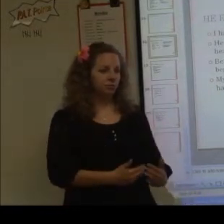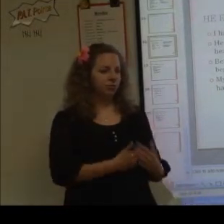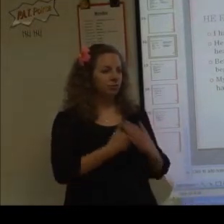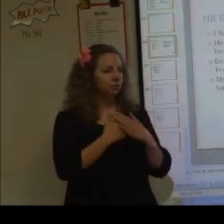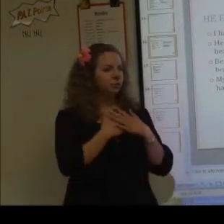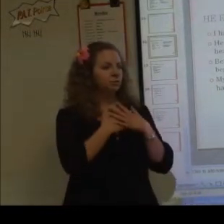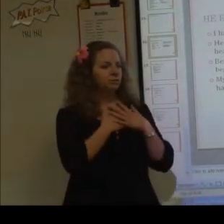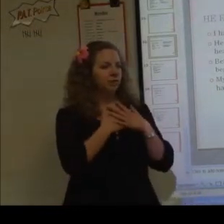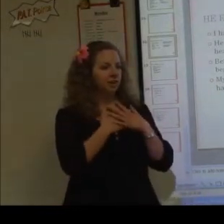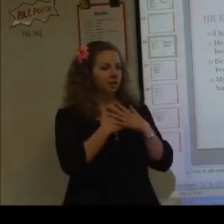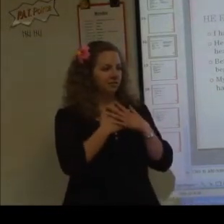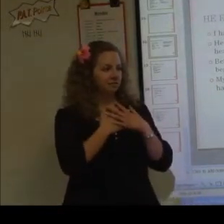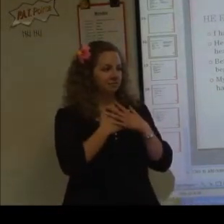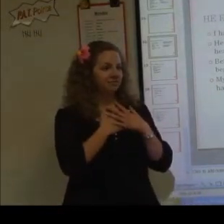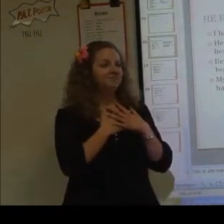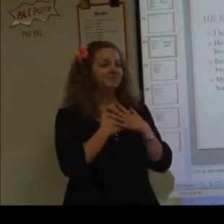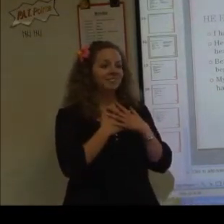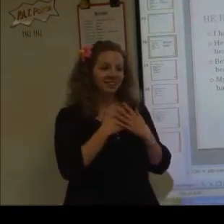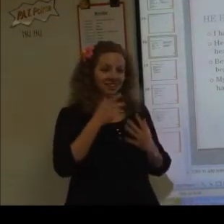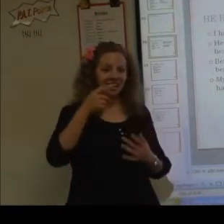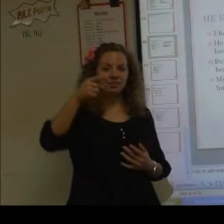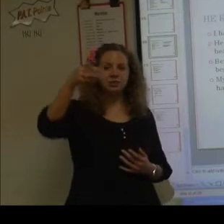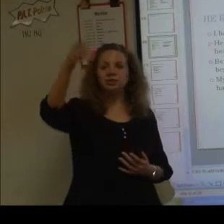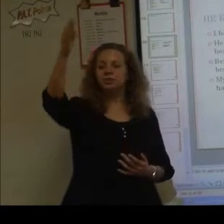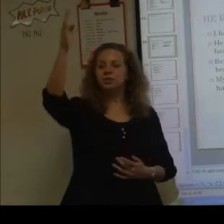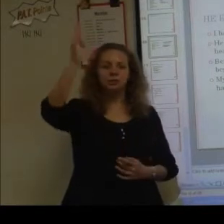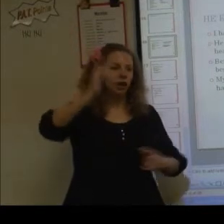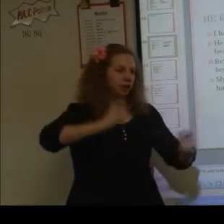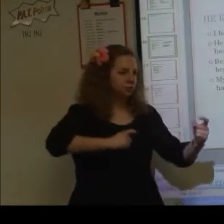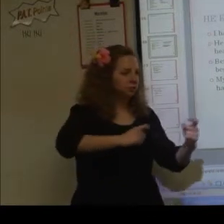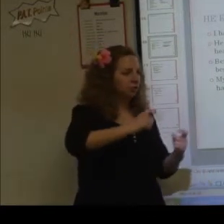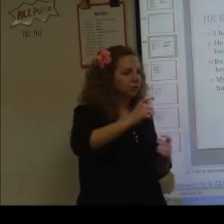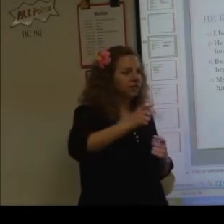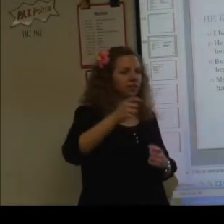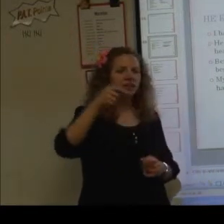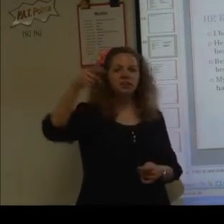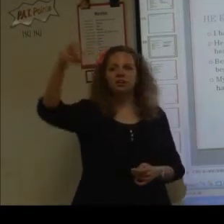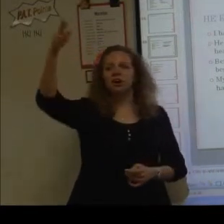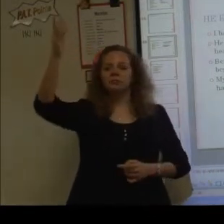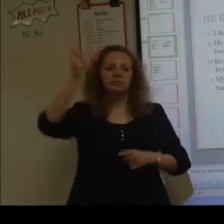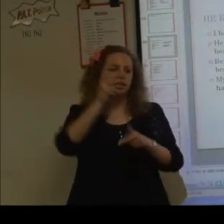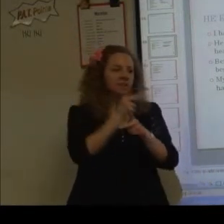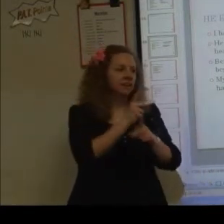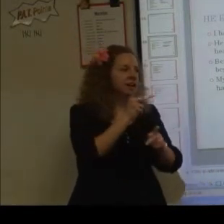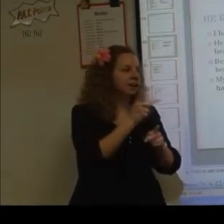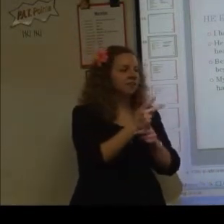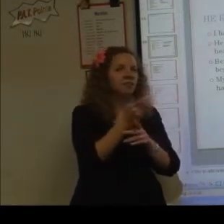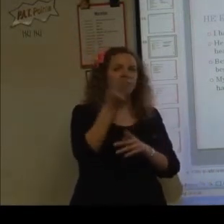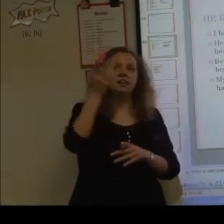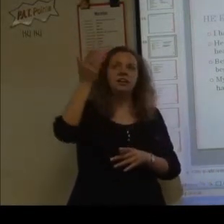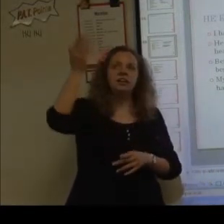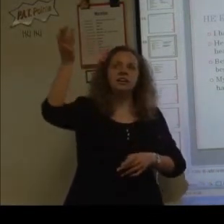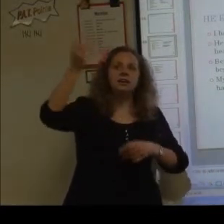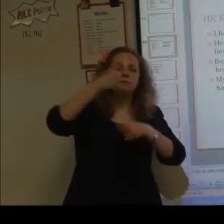is close to him like that. Mm-hmm. Yeah, so you could do God controlled it, God was taking care of it, him,